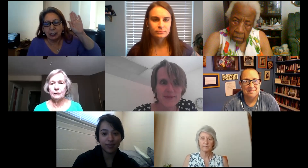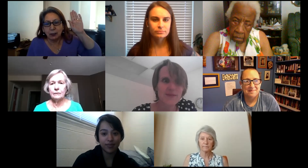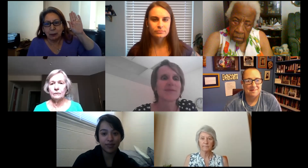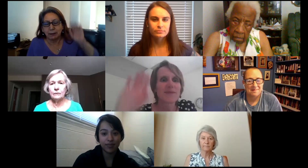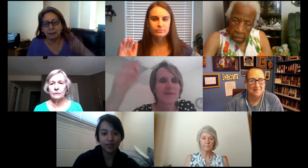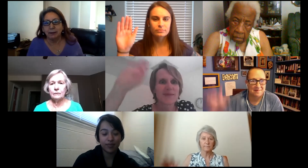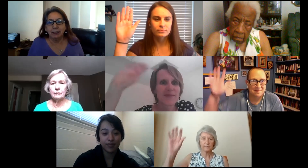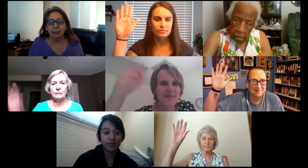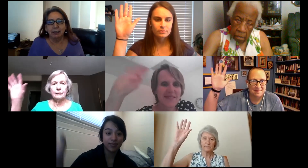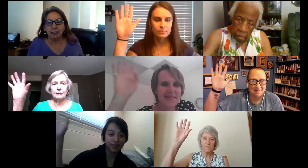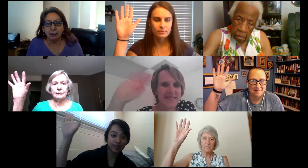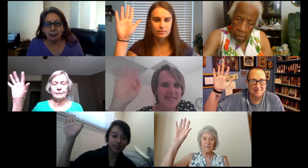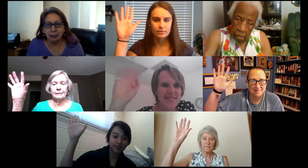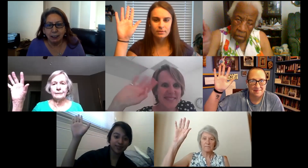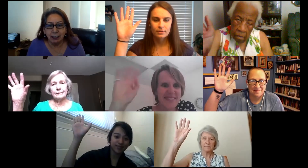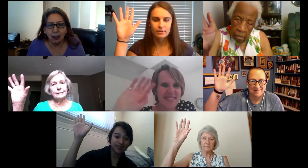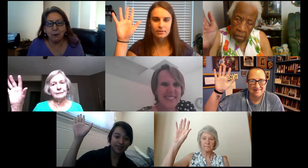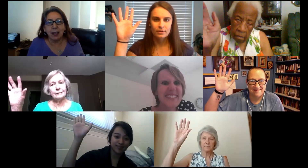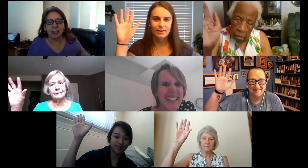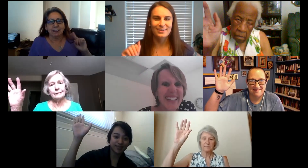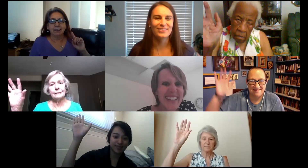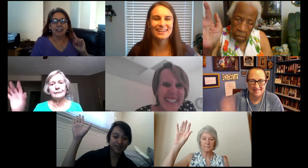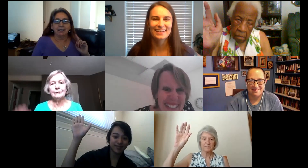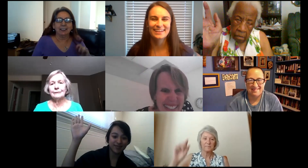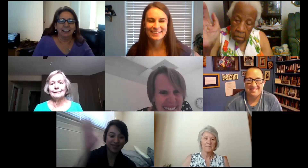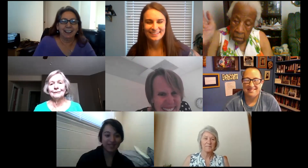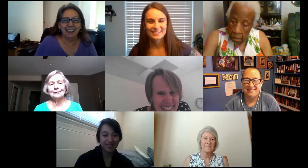hear me. All right. Okay.